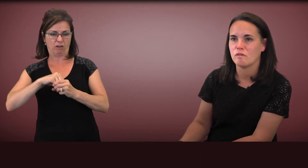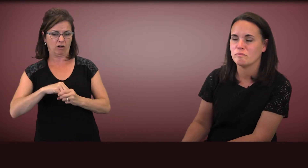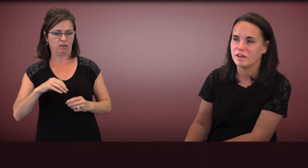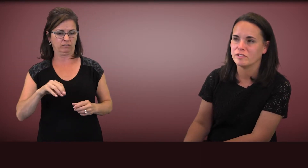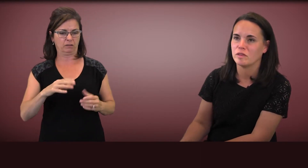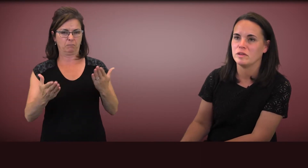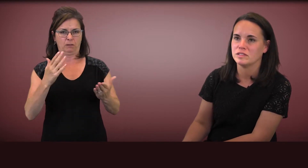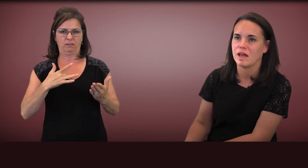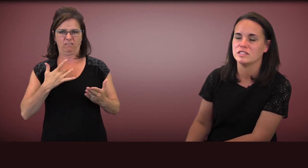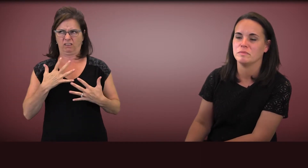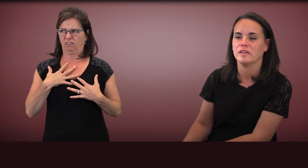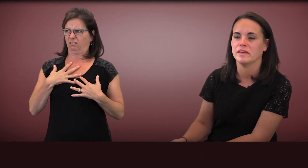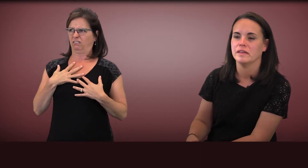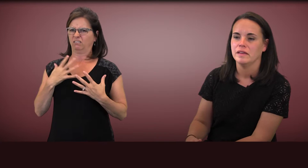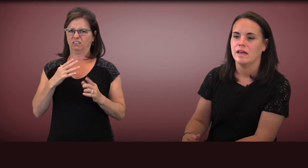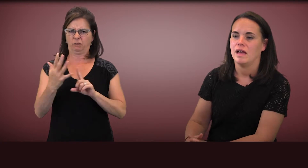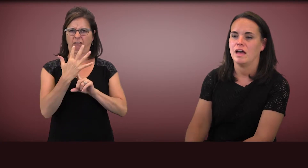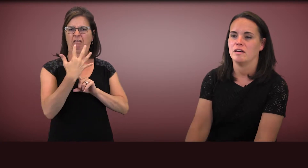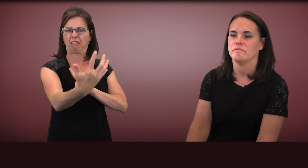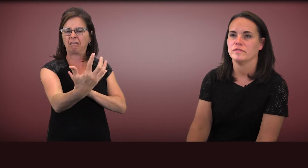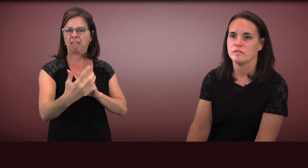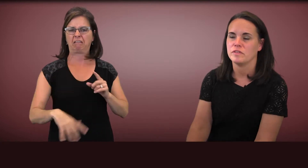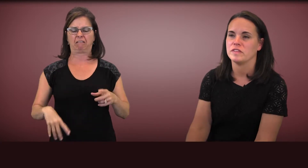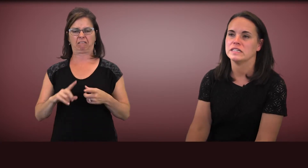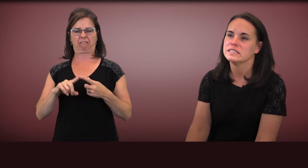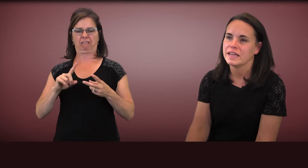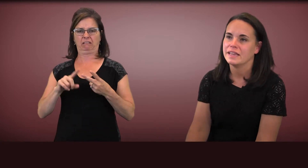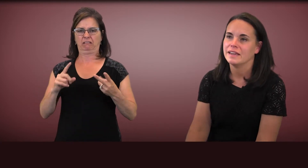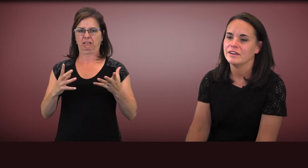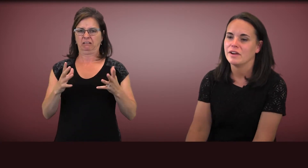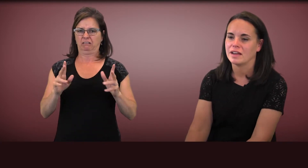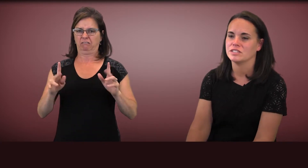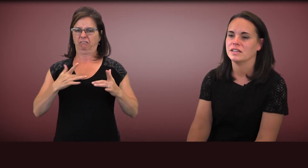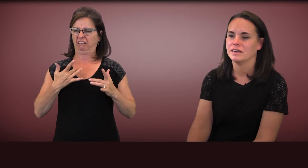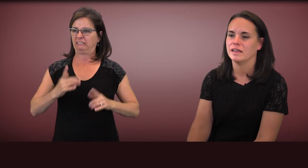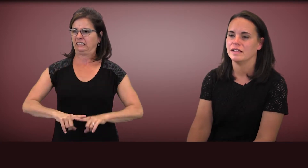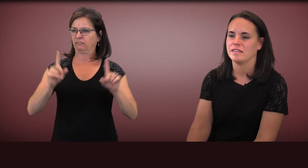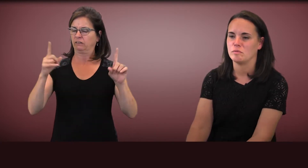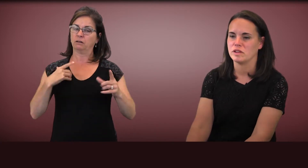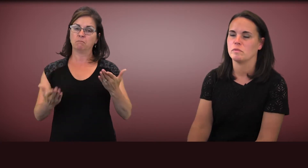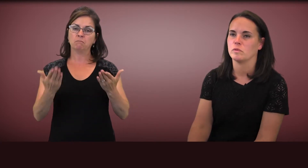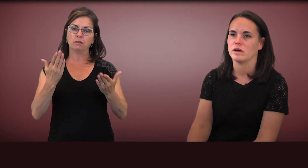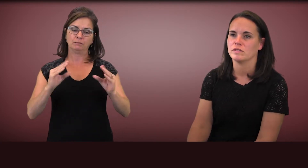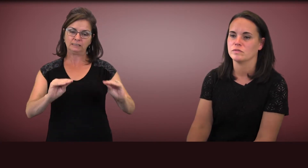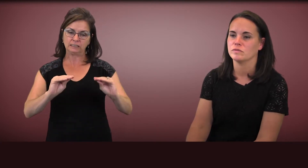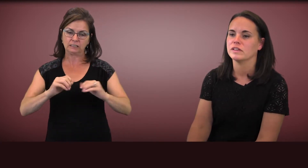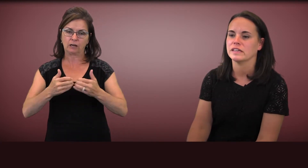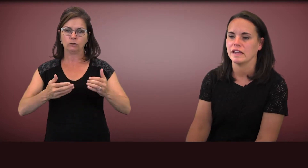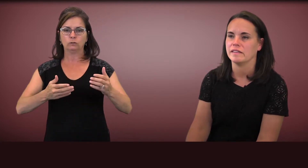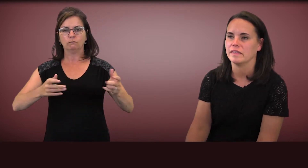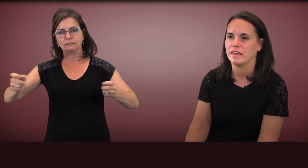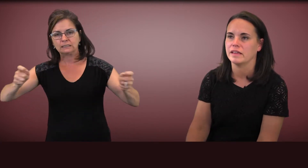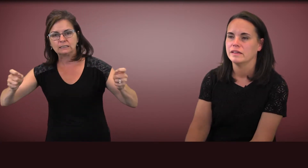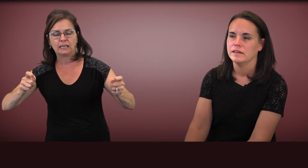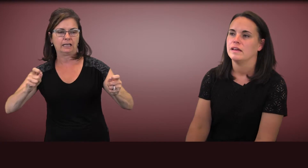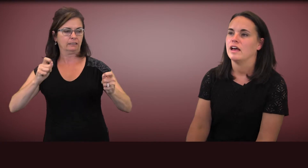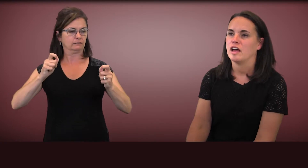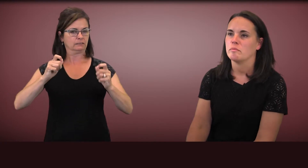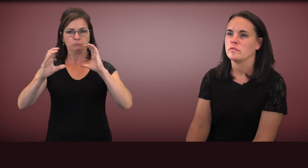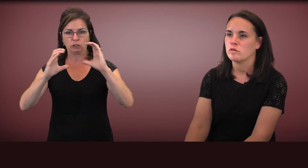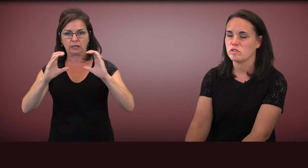peers. So if peers can be taught to facilitate interaction, it sometimes works really